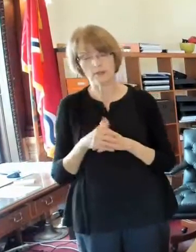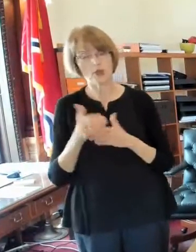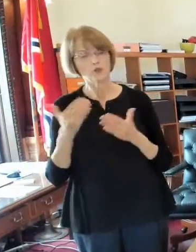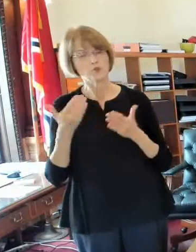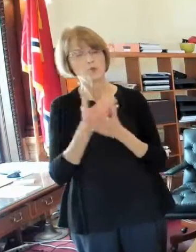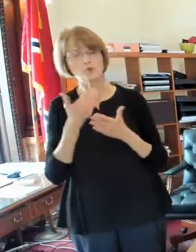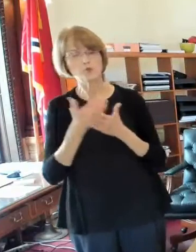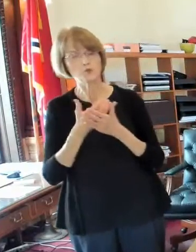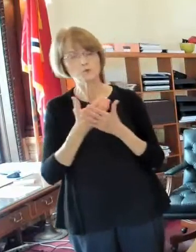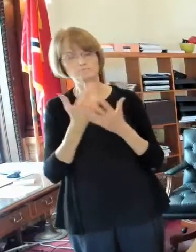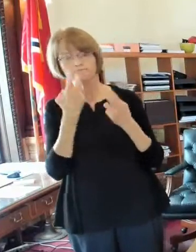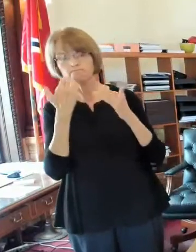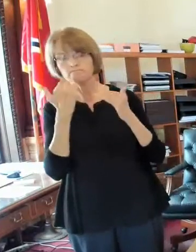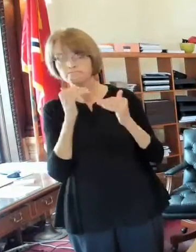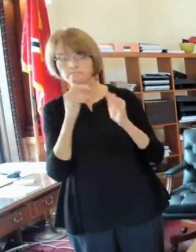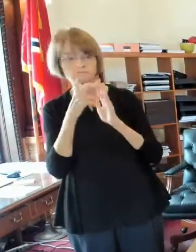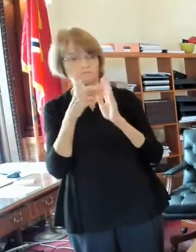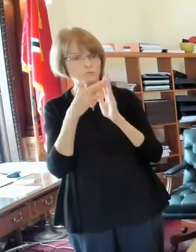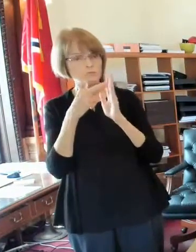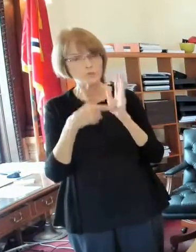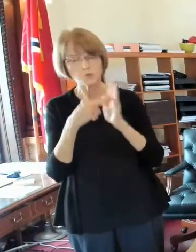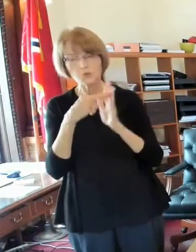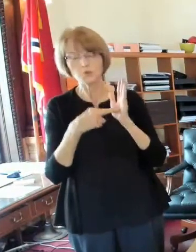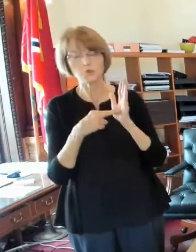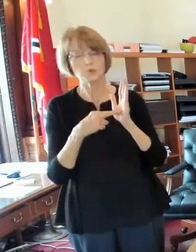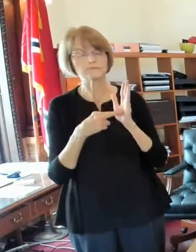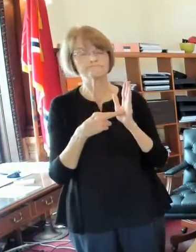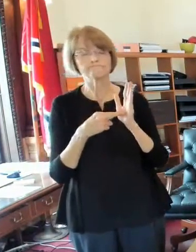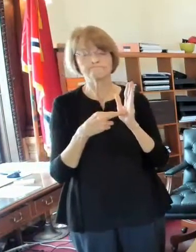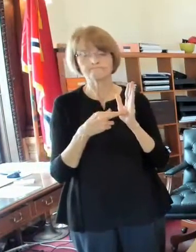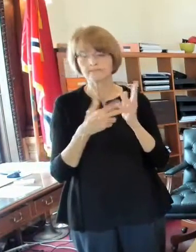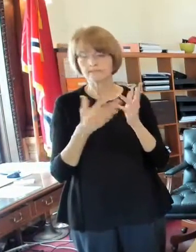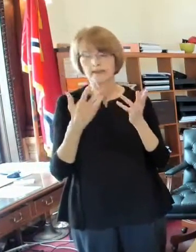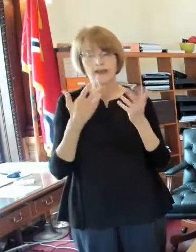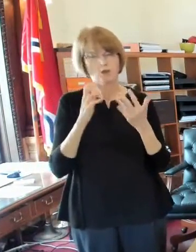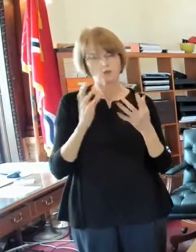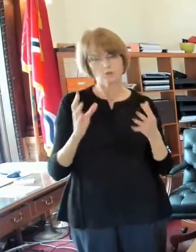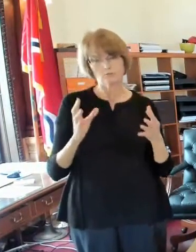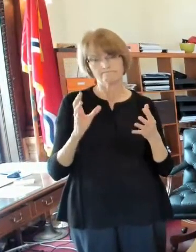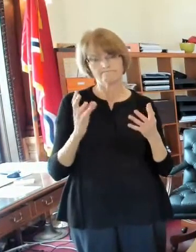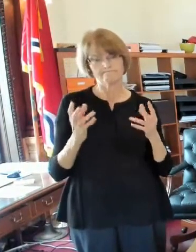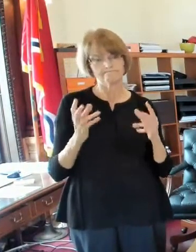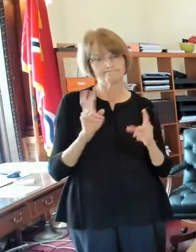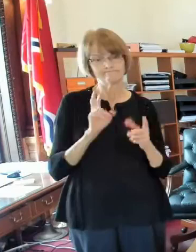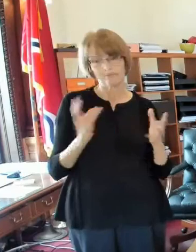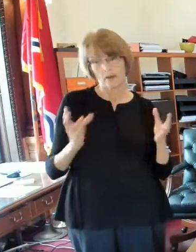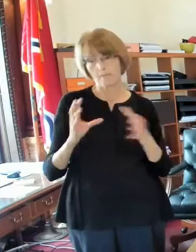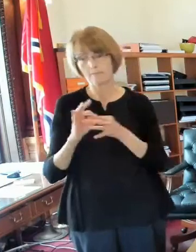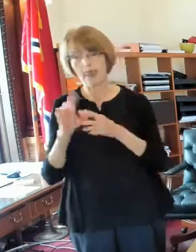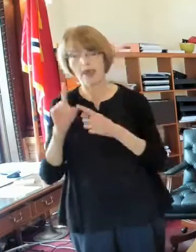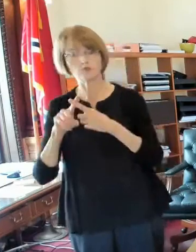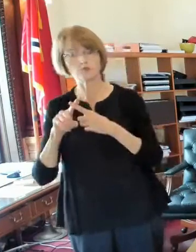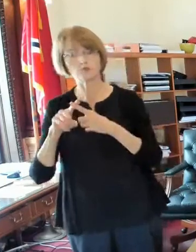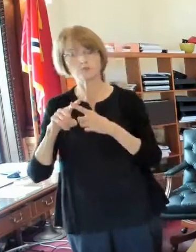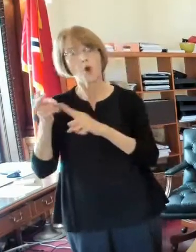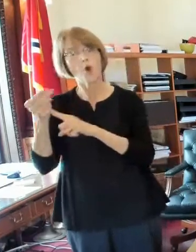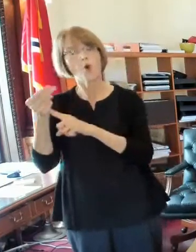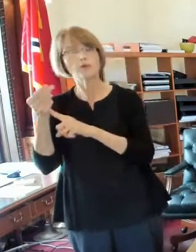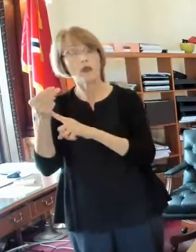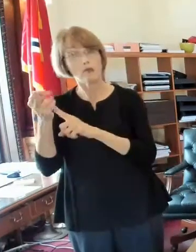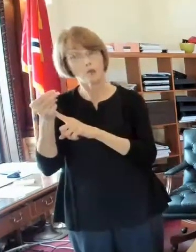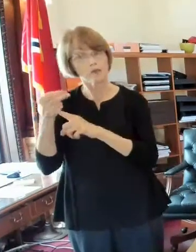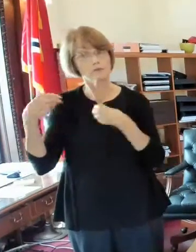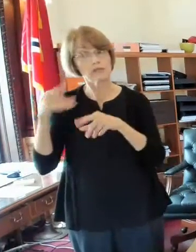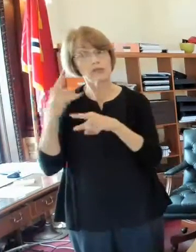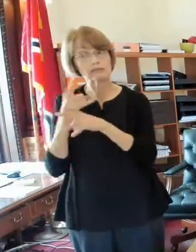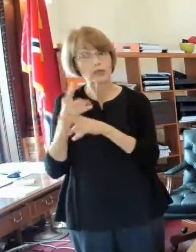to a venue that might be located inside a hotel that sells liquor? That's a